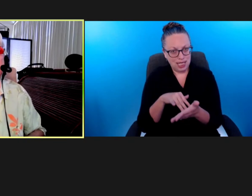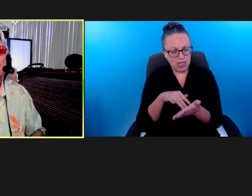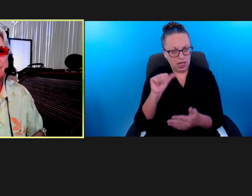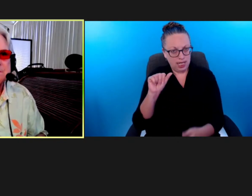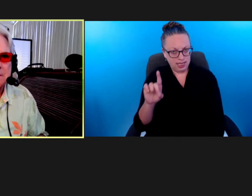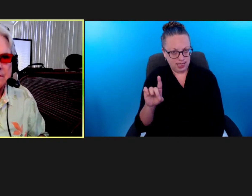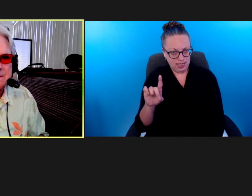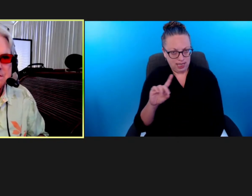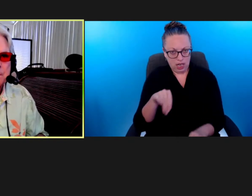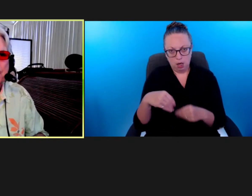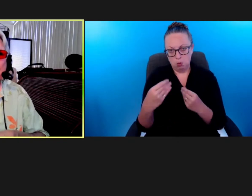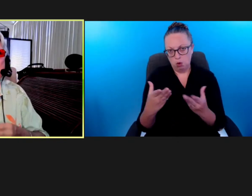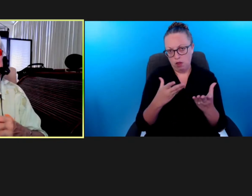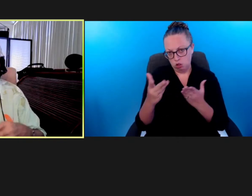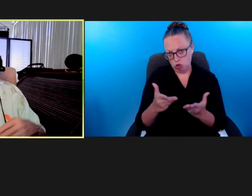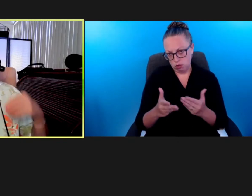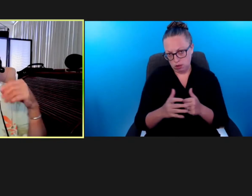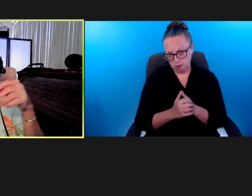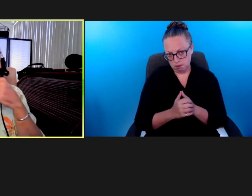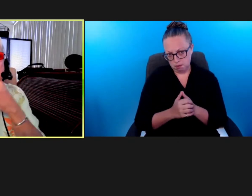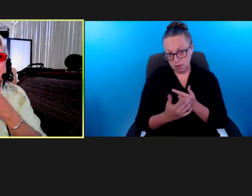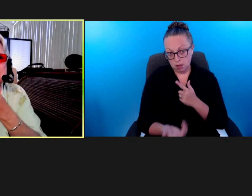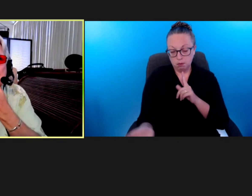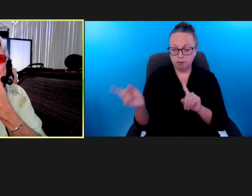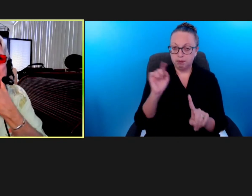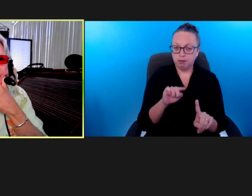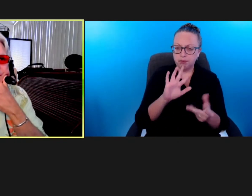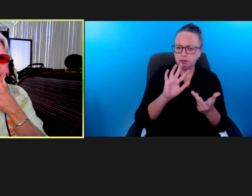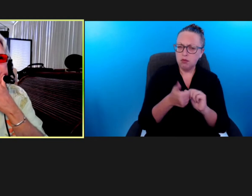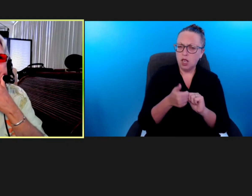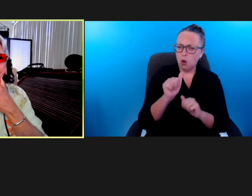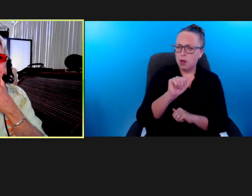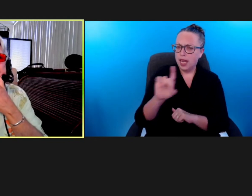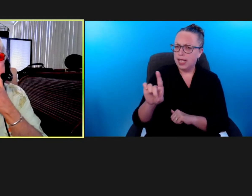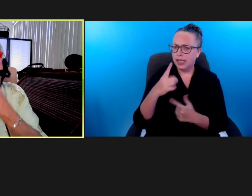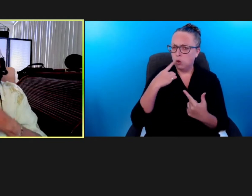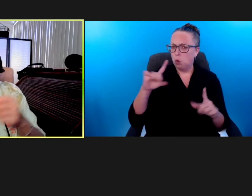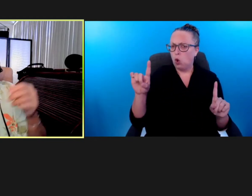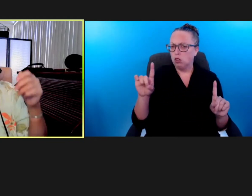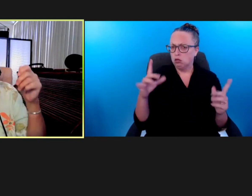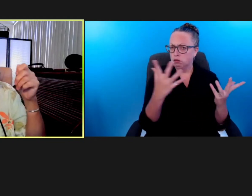and provide the service. Back to how AD works in live theater.